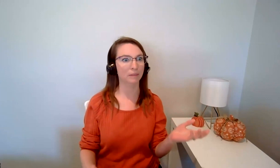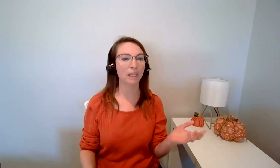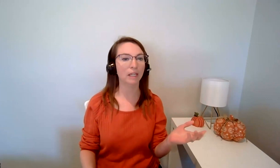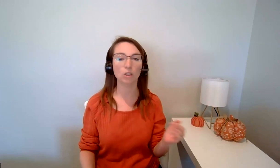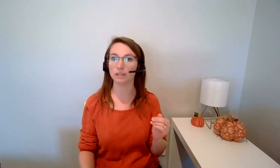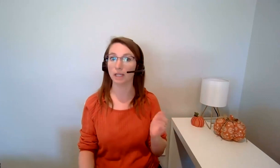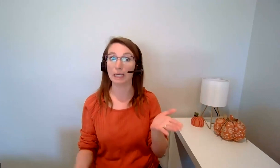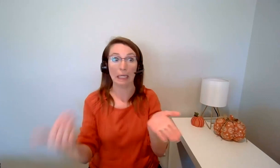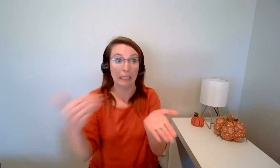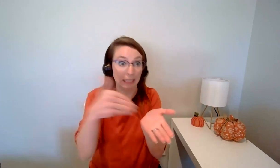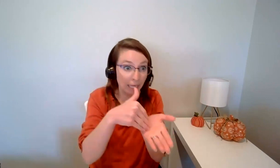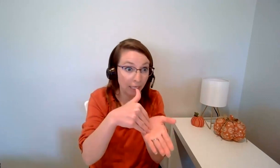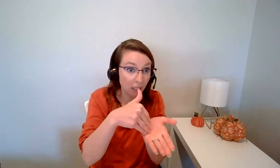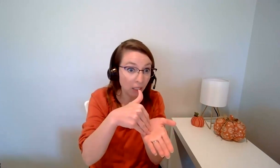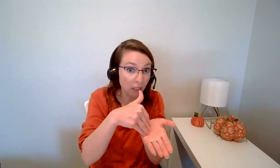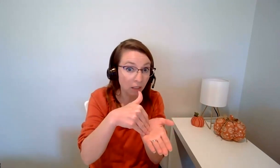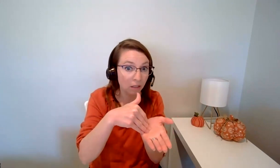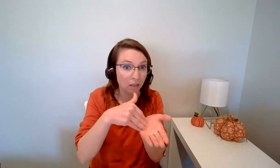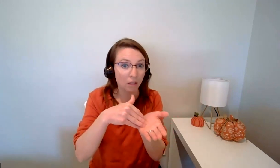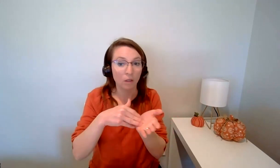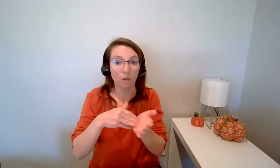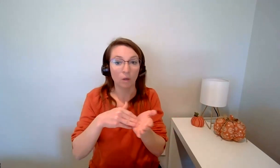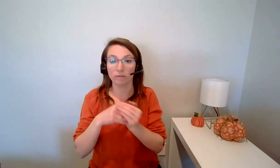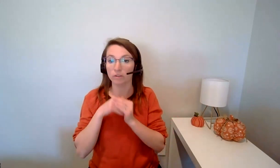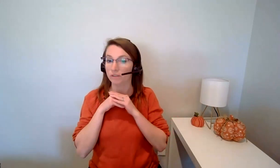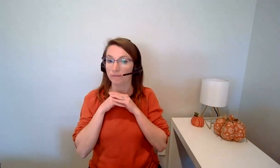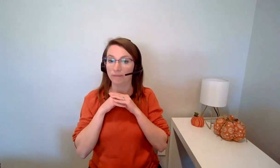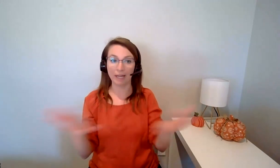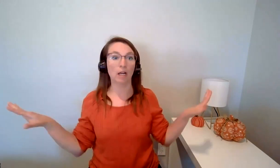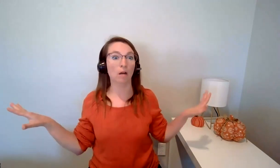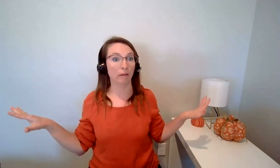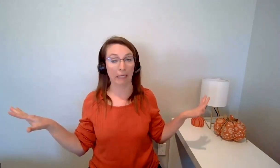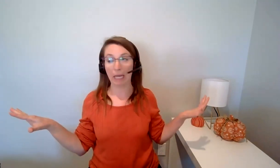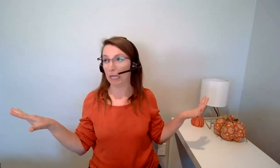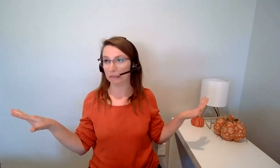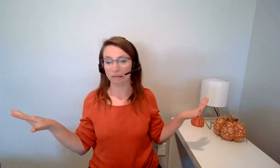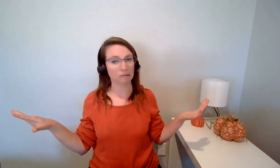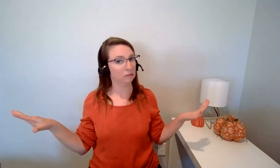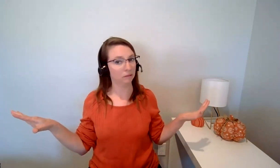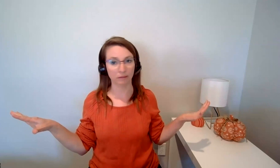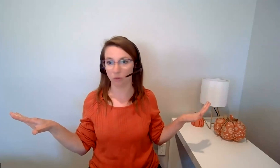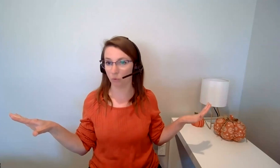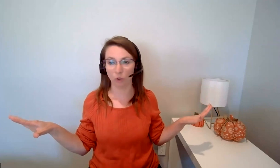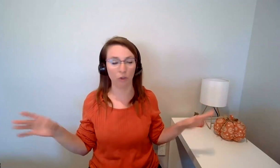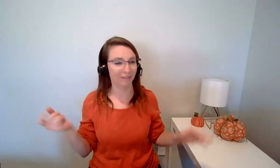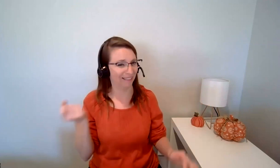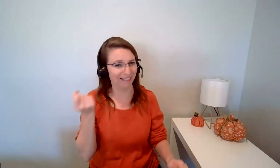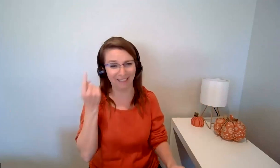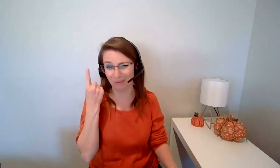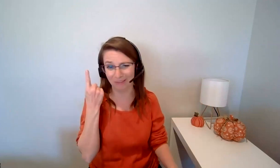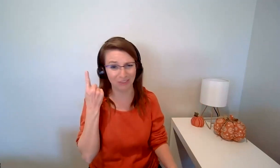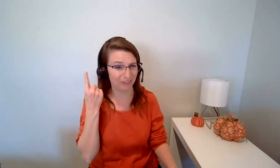saying, you can sign again. Or if you just flat out like, don't know, you can say, I don't